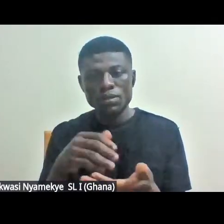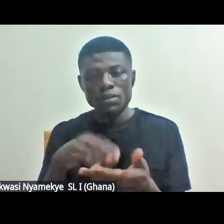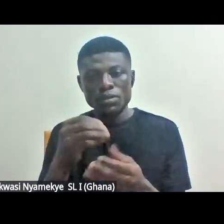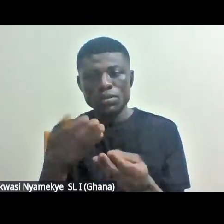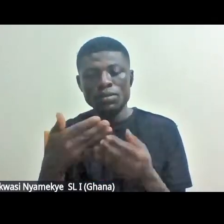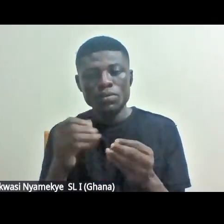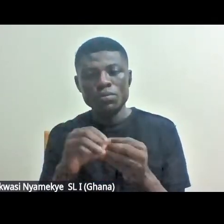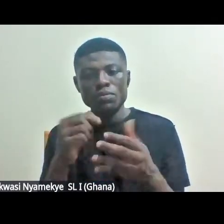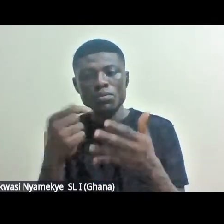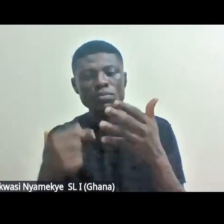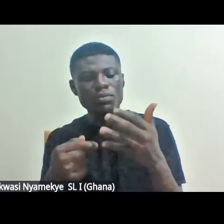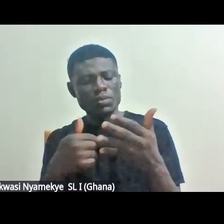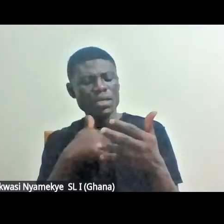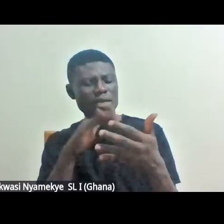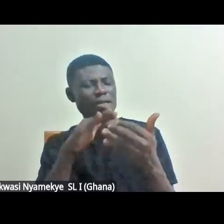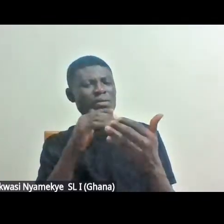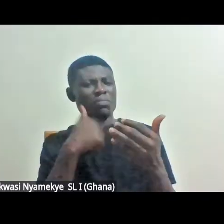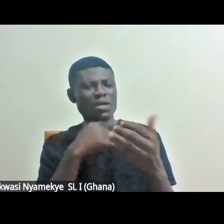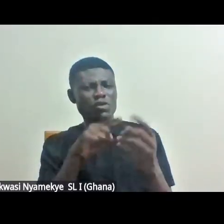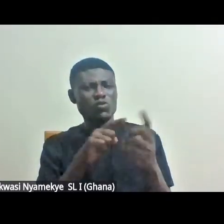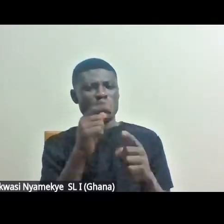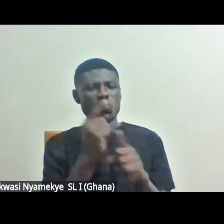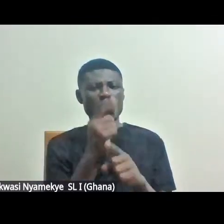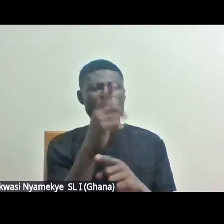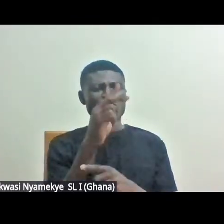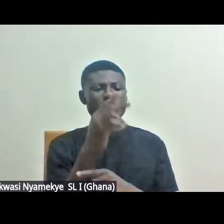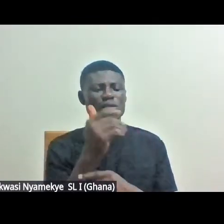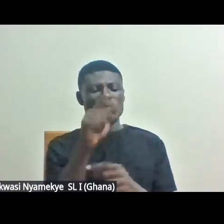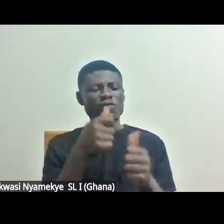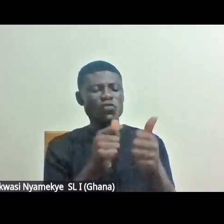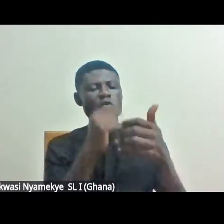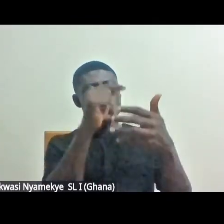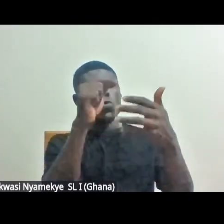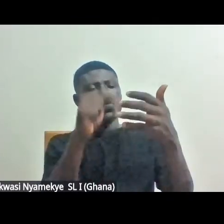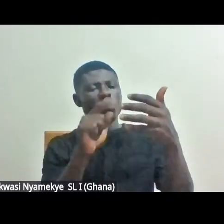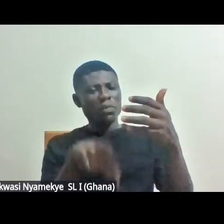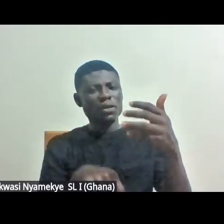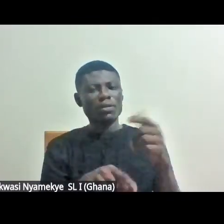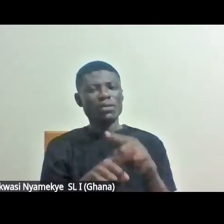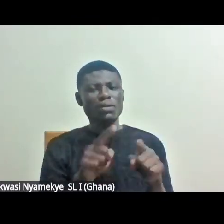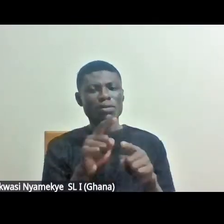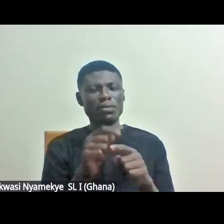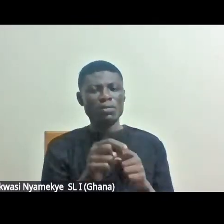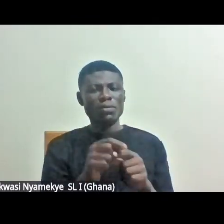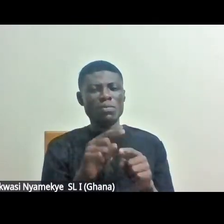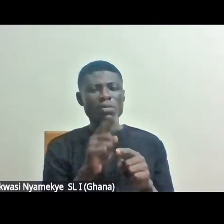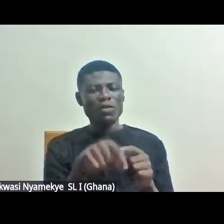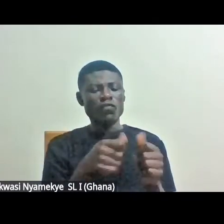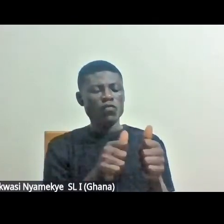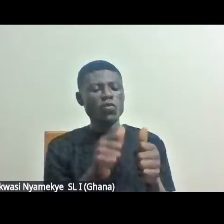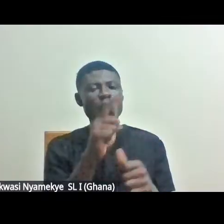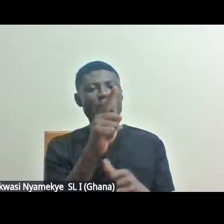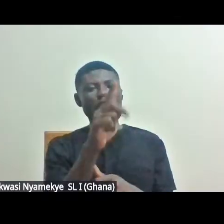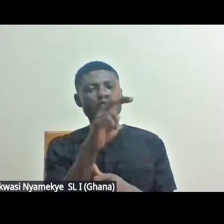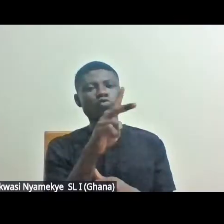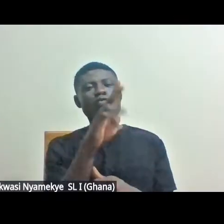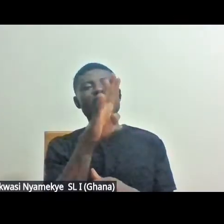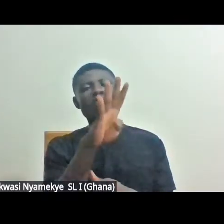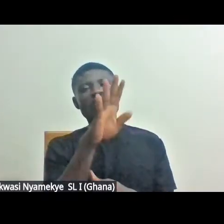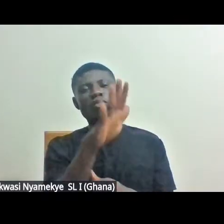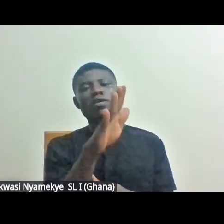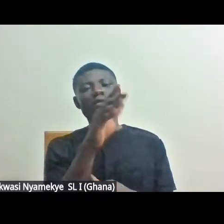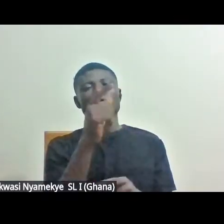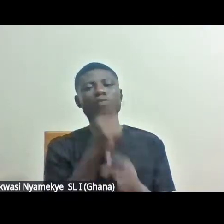list and expect me to do it 1, 2, 3, 4, 5, 6. Usually I would do like 1, 2, 4, 5, 6,